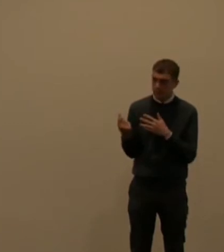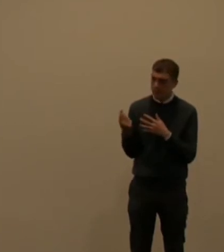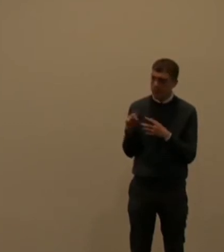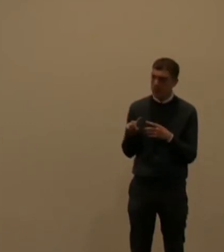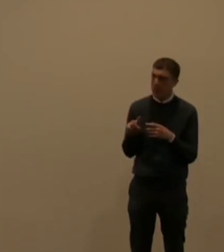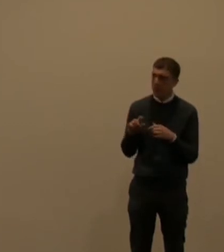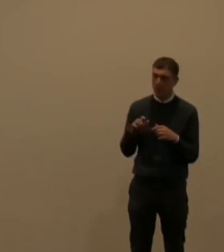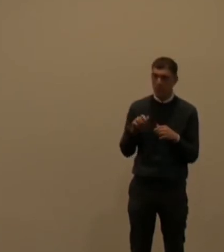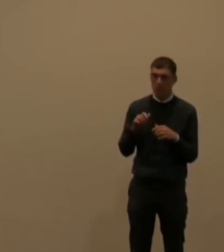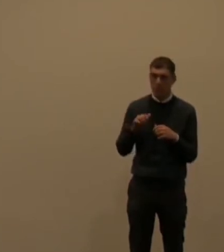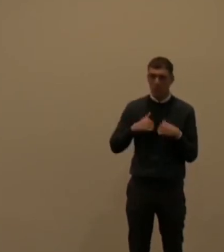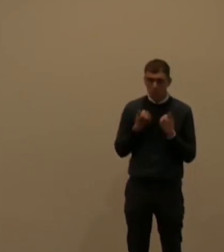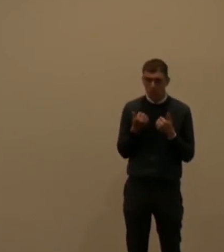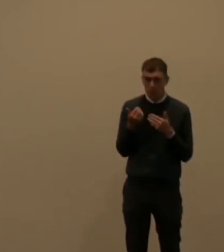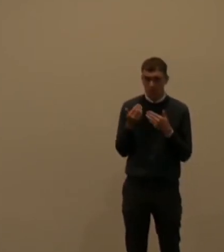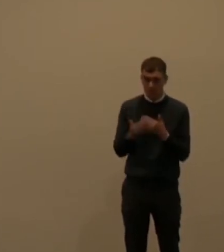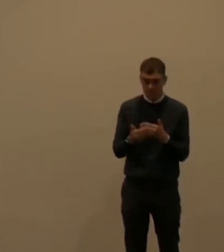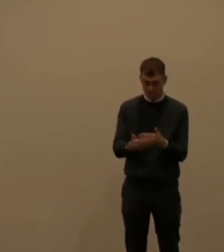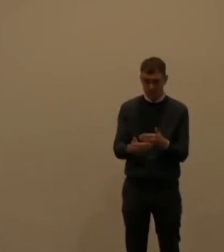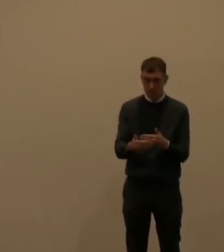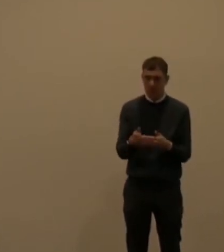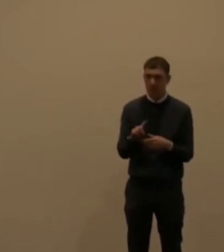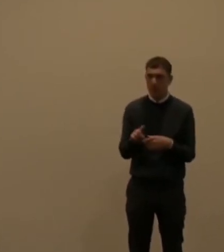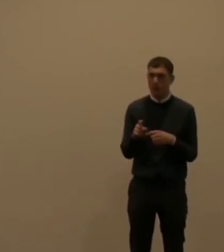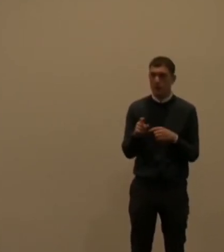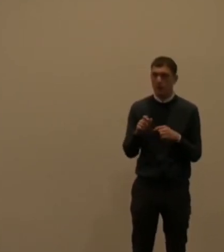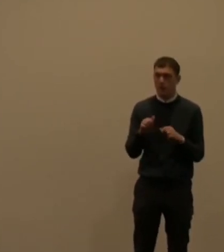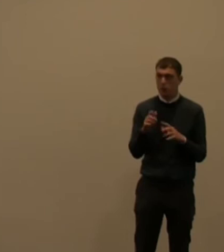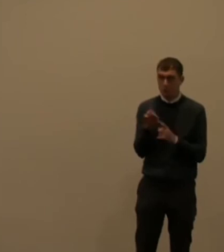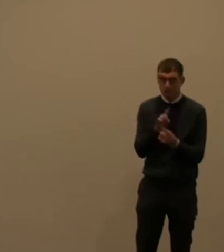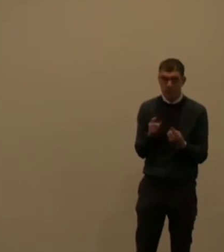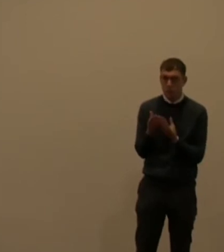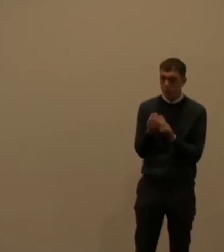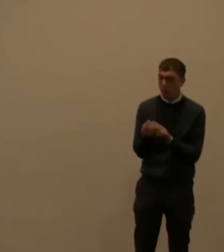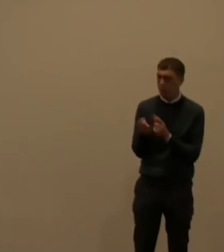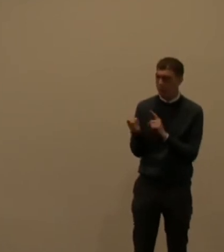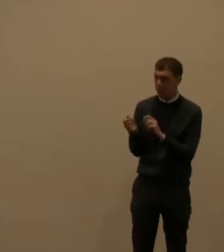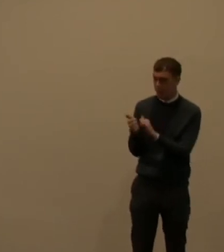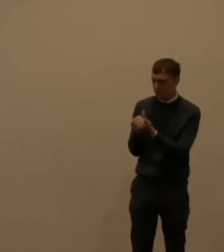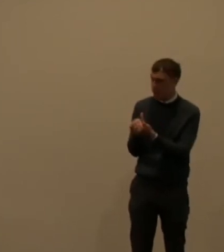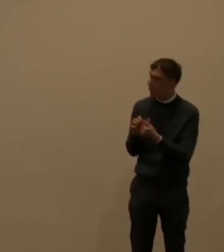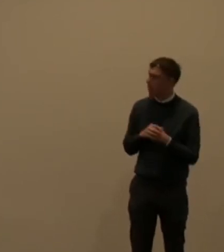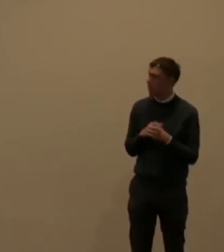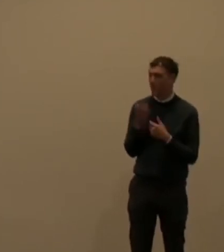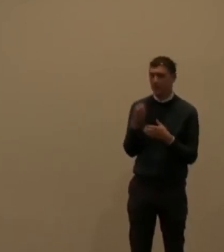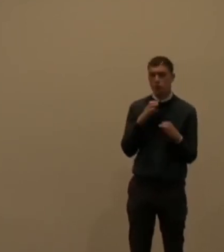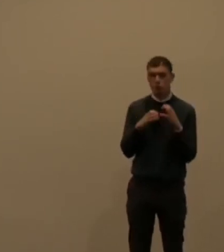phase. We had meetings with both our partner and Fast Track to make sure that they were also aligned.